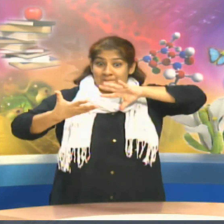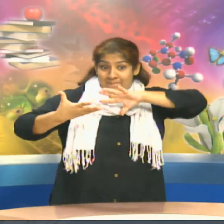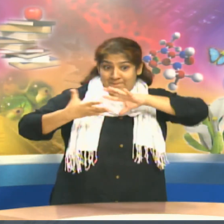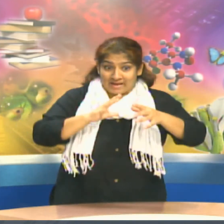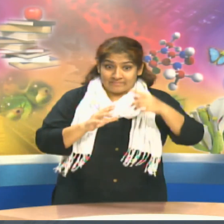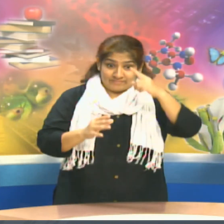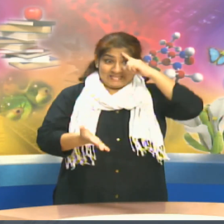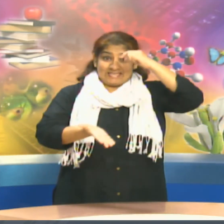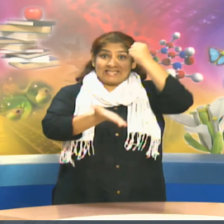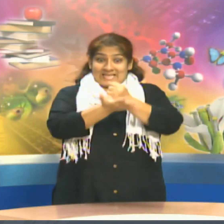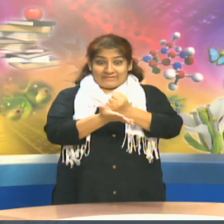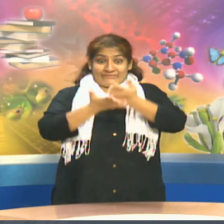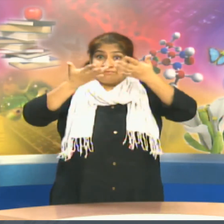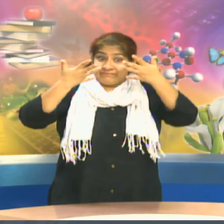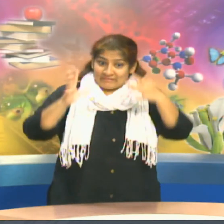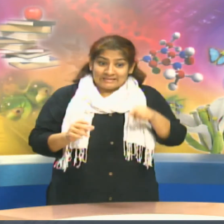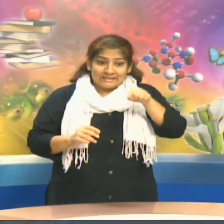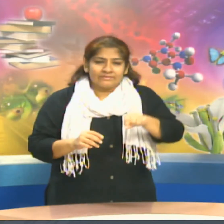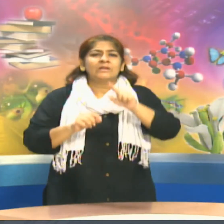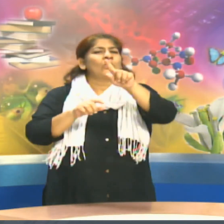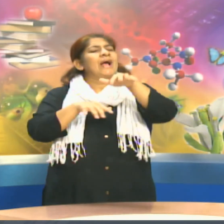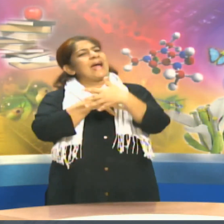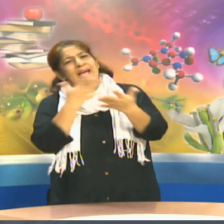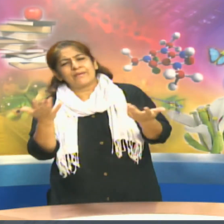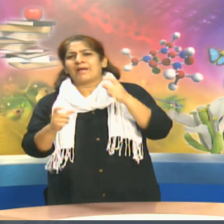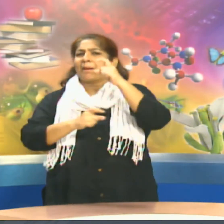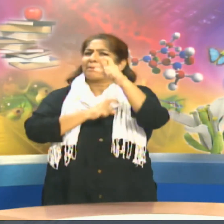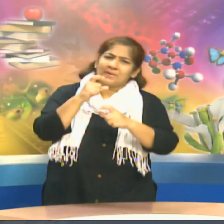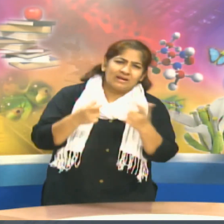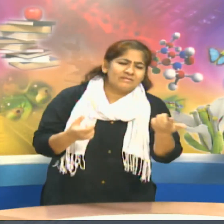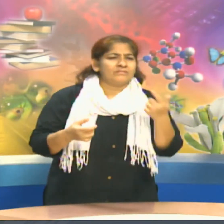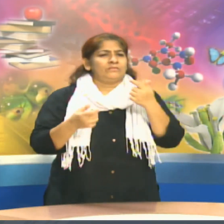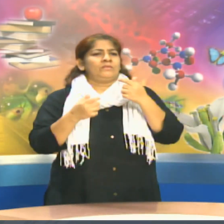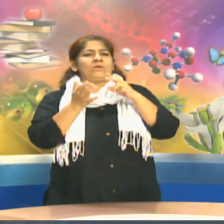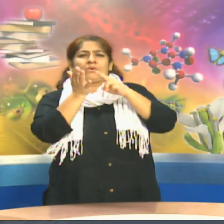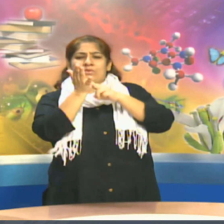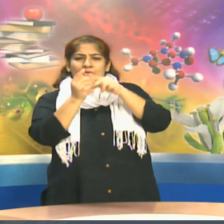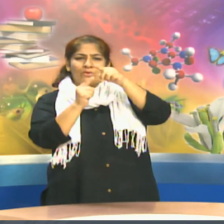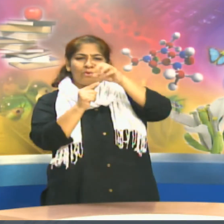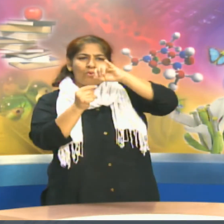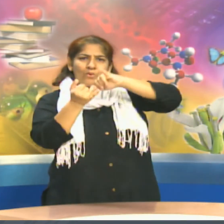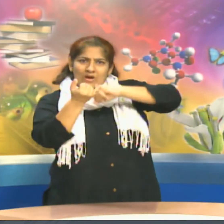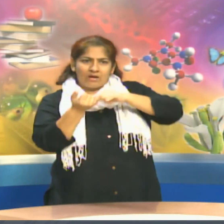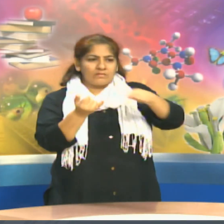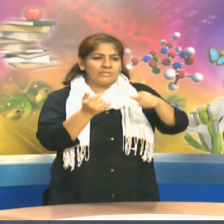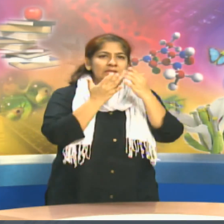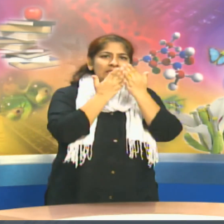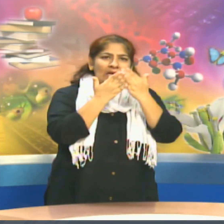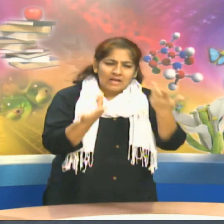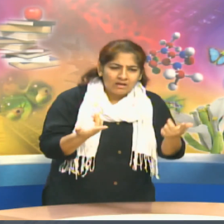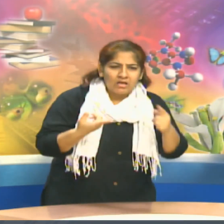it facilitates the decision making, like the earlier point we discussed, that was decision